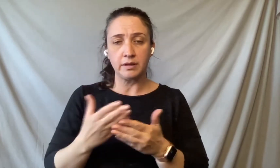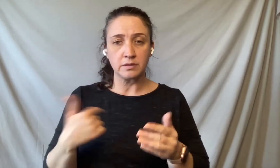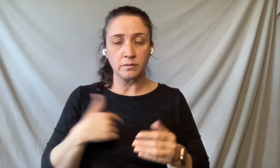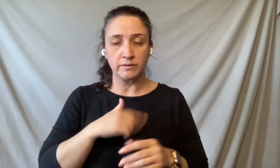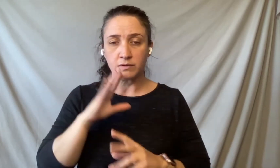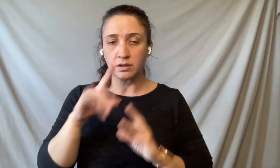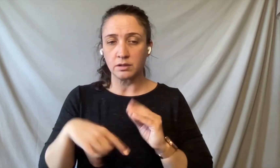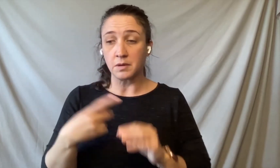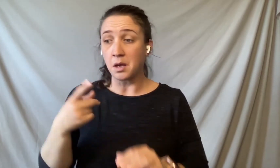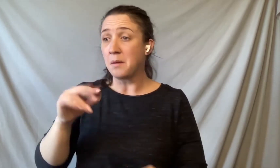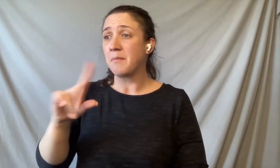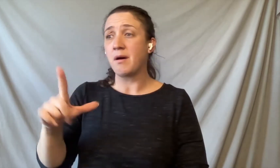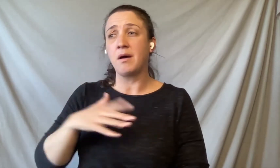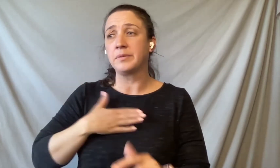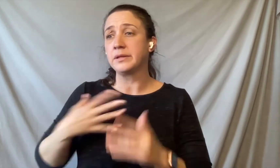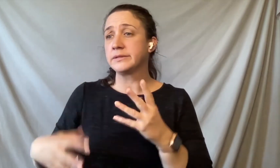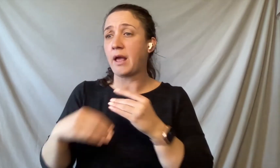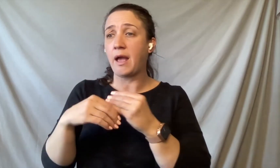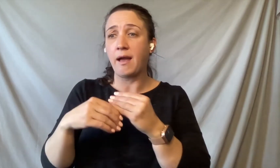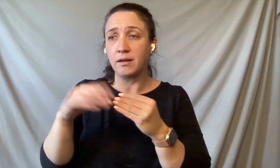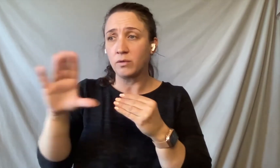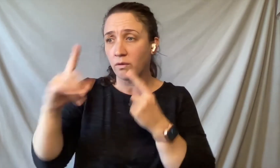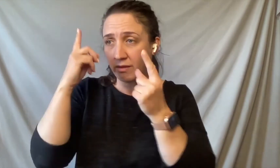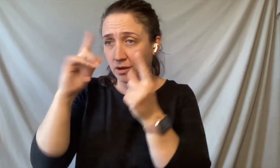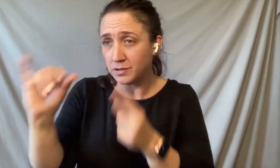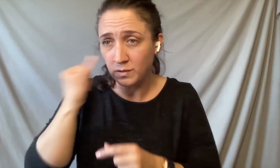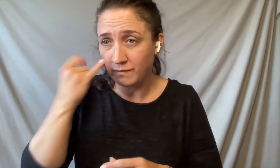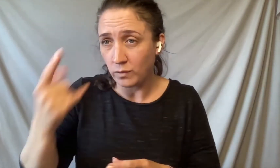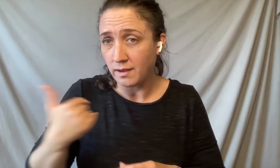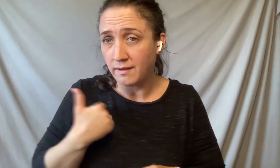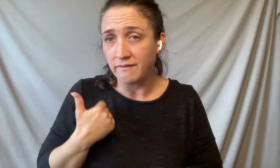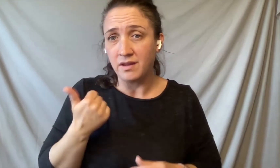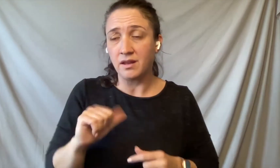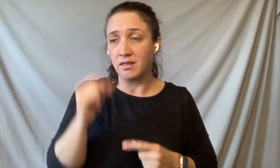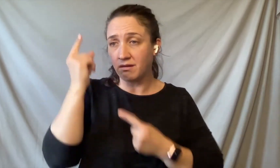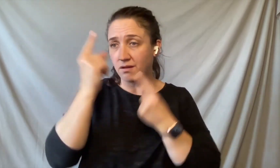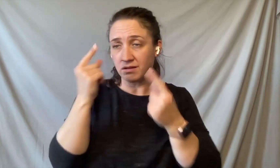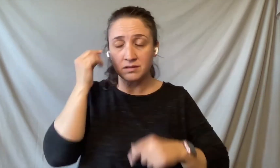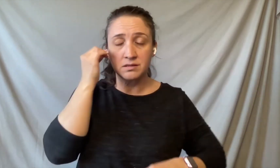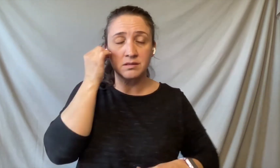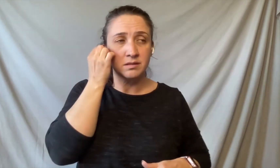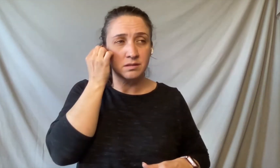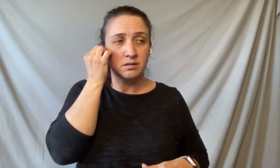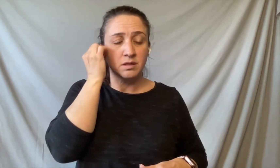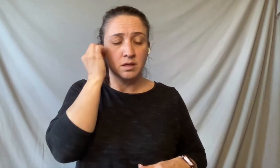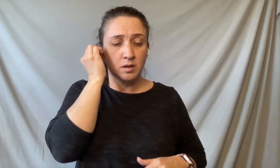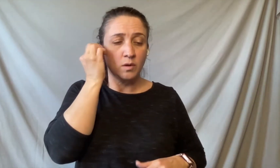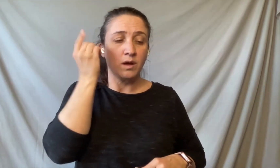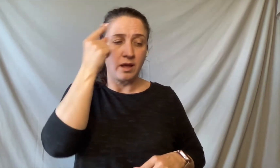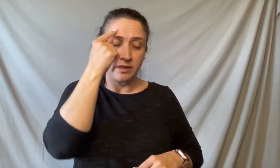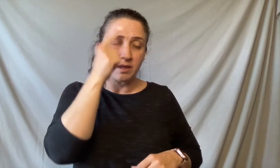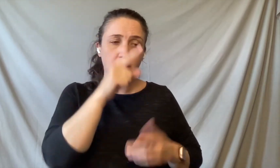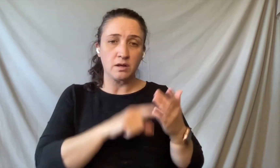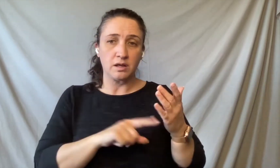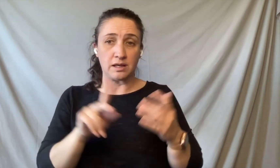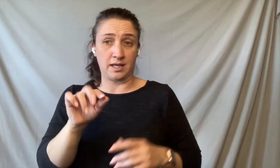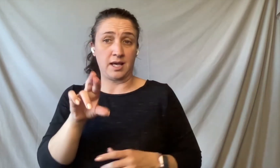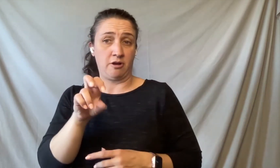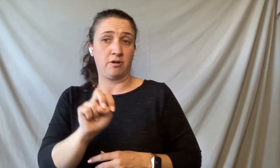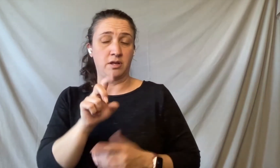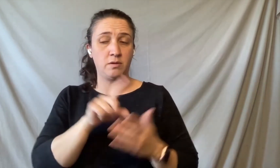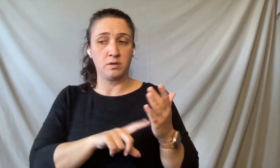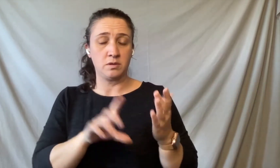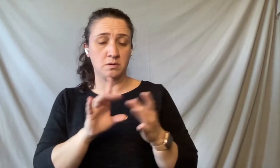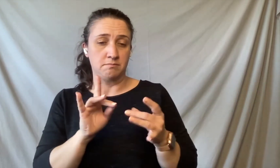And Paul, jump in if you have some thoughts too, please. Well, I think what you raised there, Karen, brings up the question of maybe